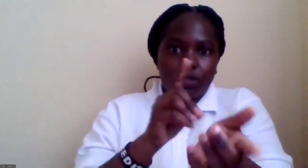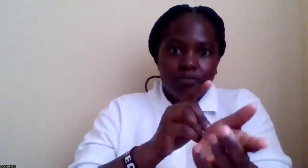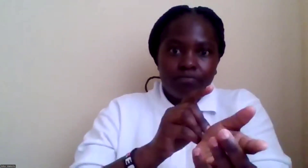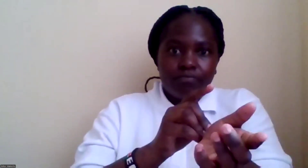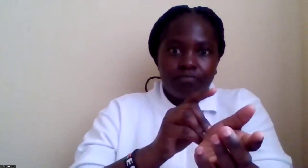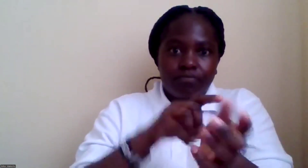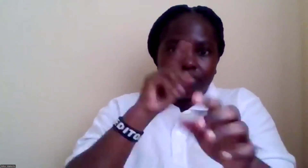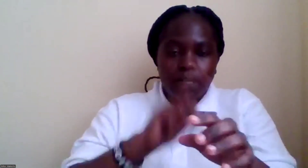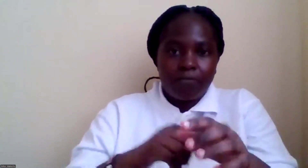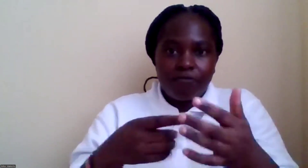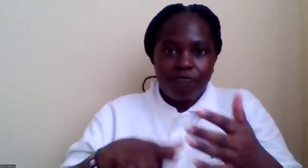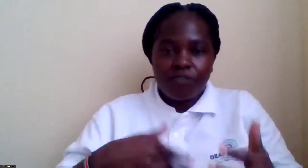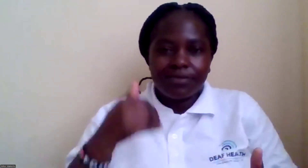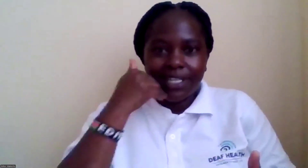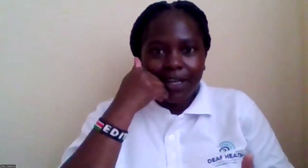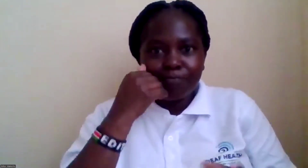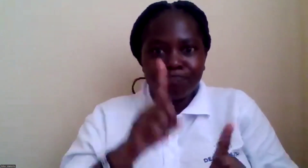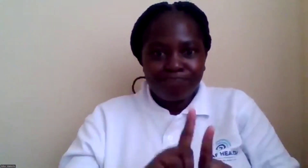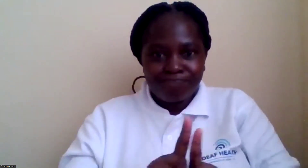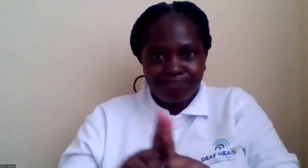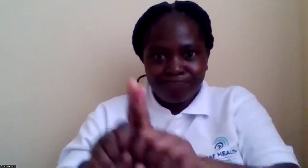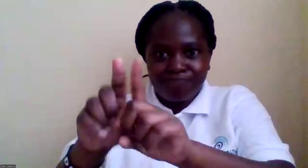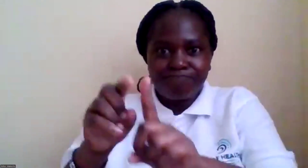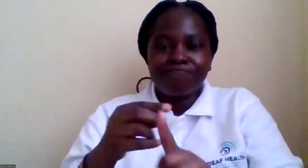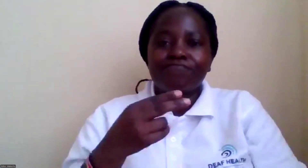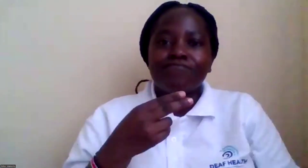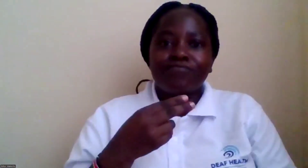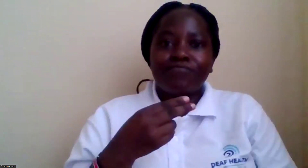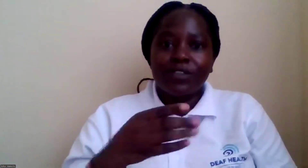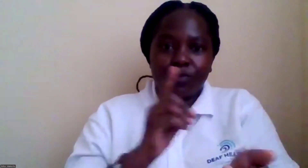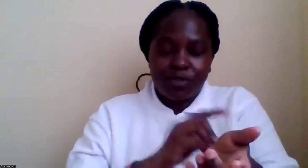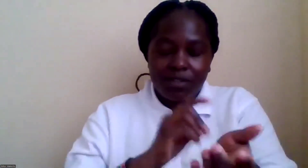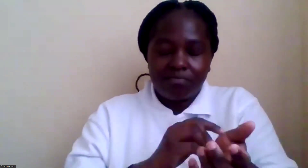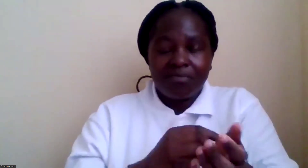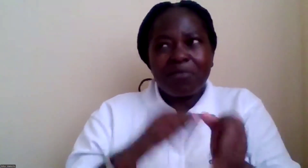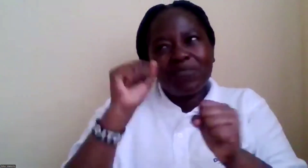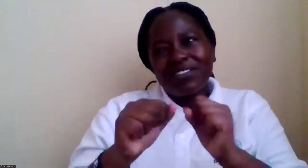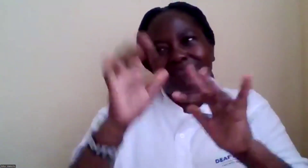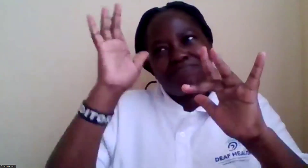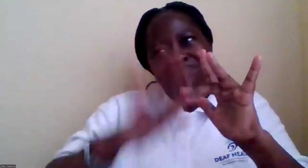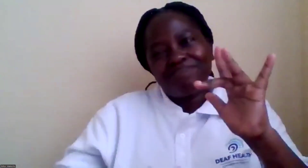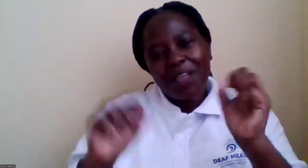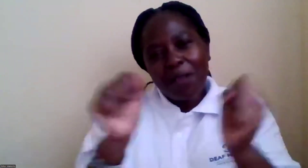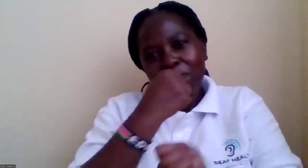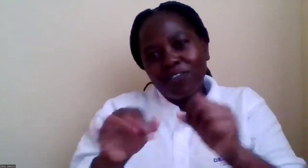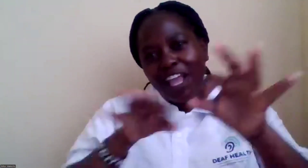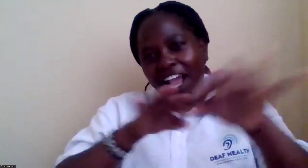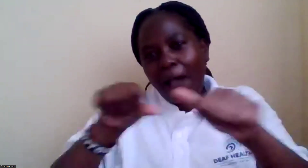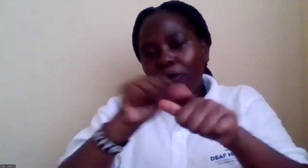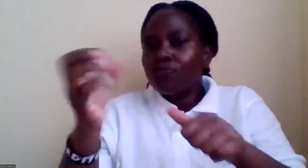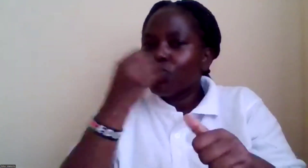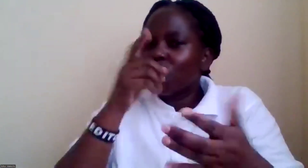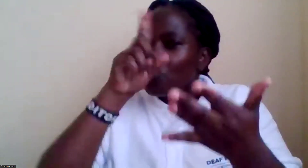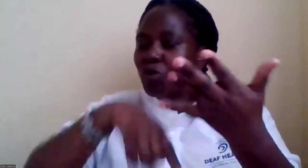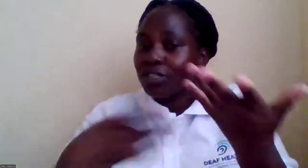I'm not going to give a clear yes or no as to what you can or cannot eat because it will depend on